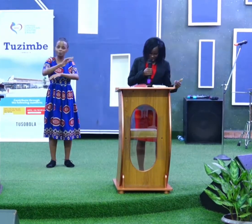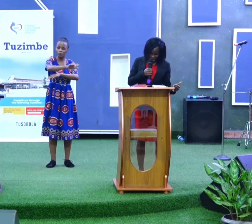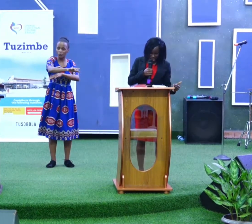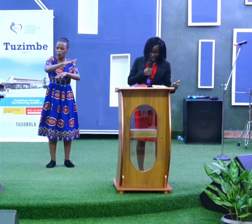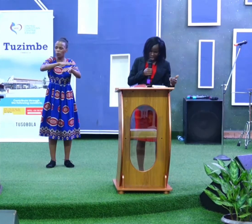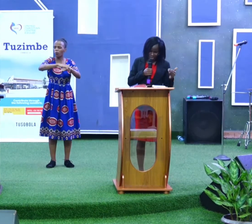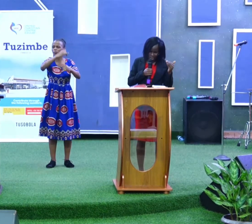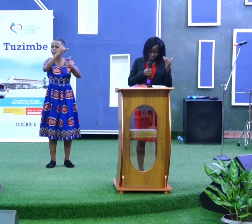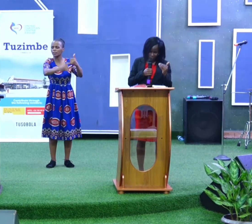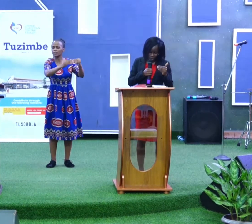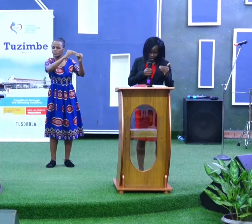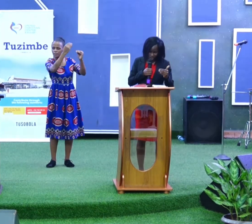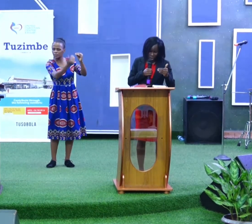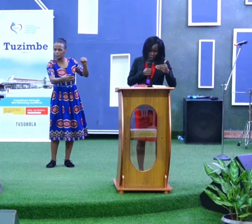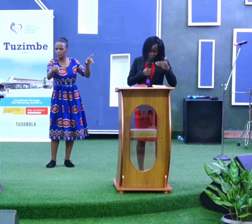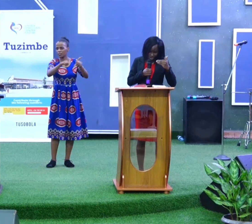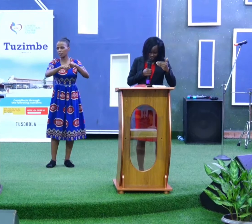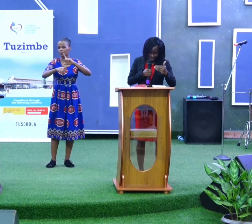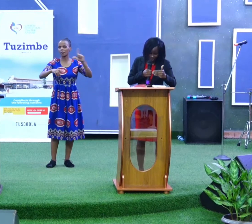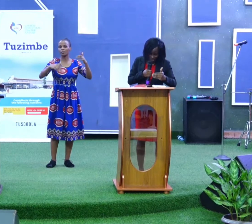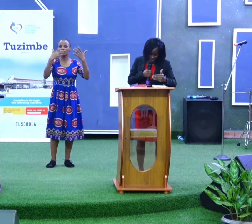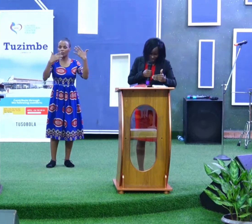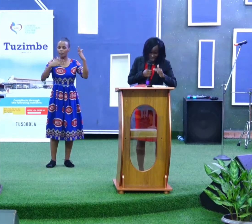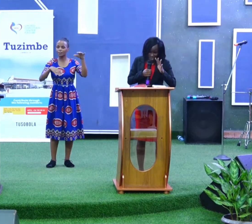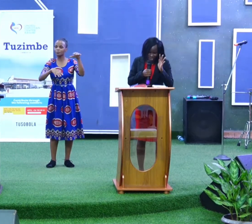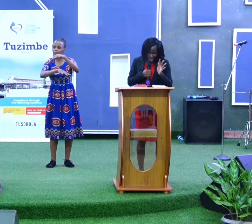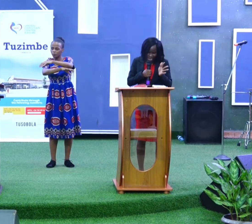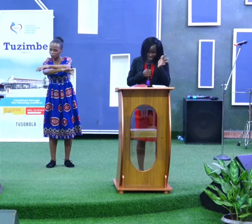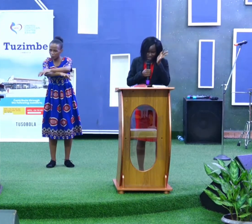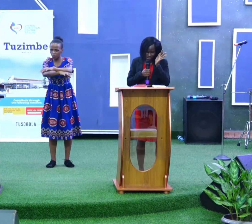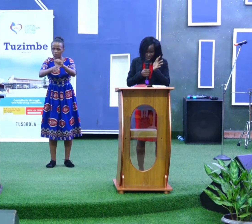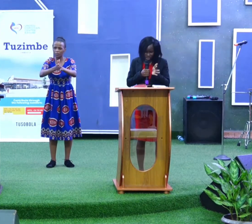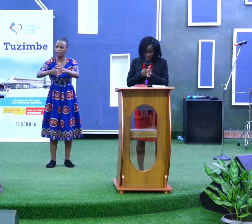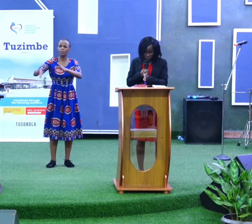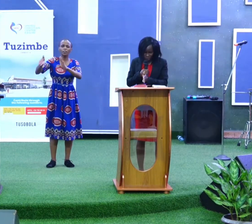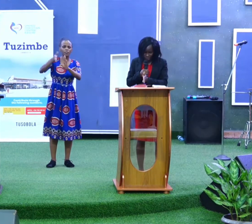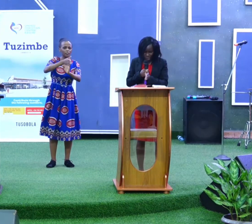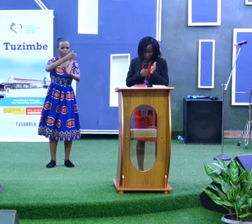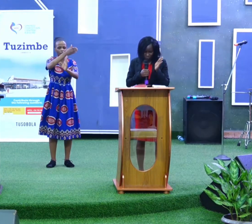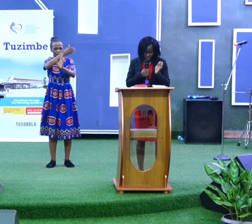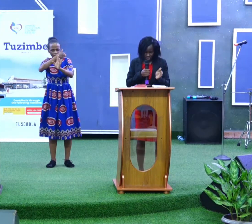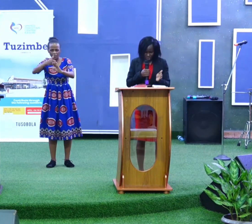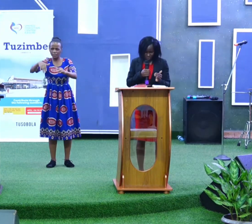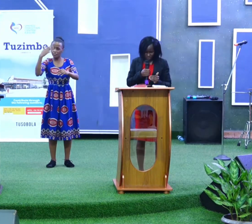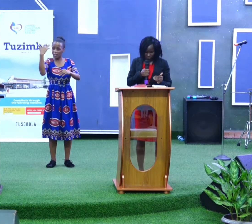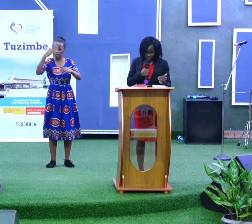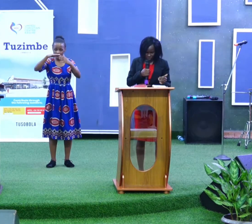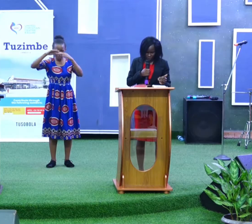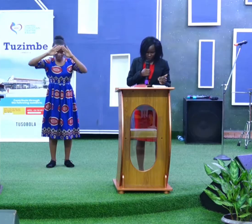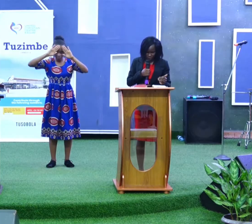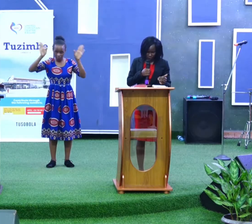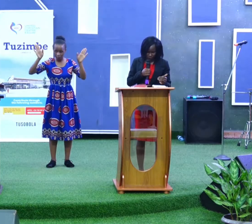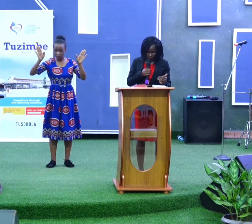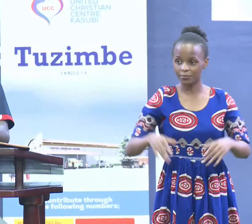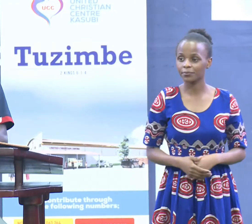the younger, and his left hand on Manasseh's head, guiding his hands knowingly, for Manasseh was the